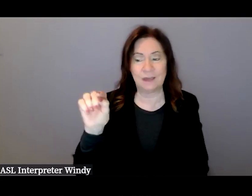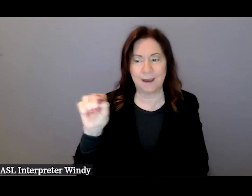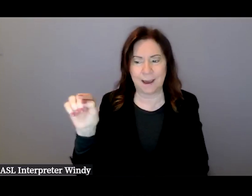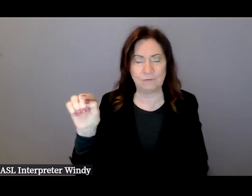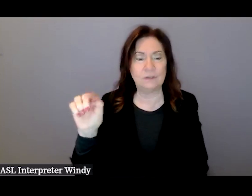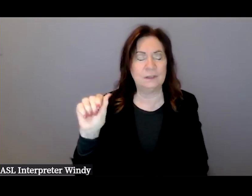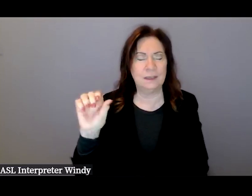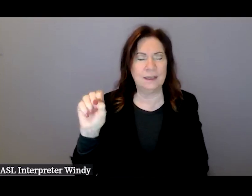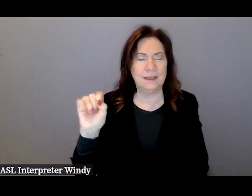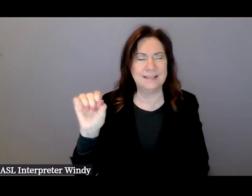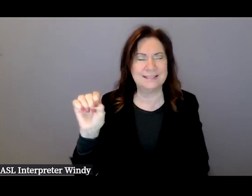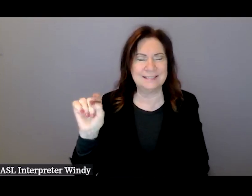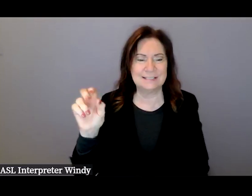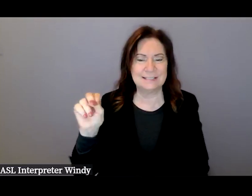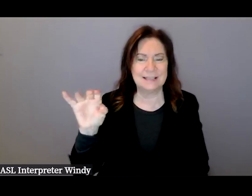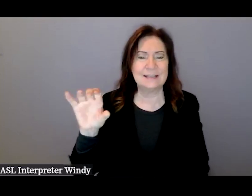asheville.nc.gov/Helene/relief-assistance.